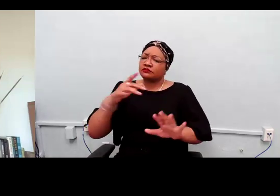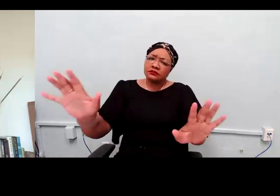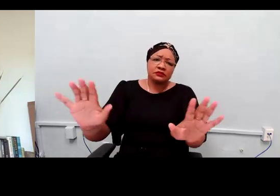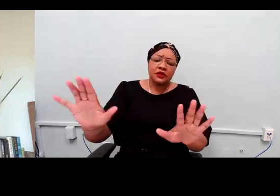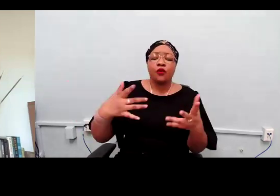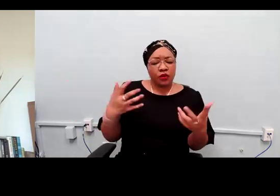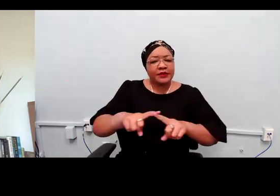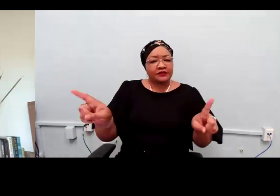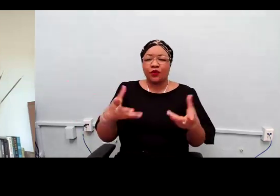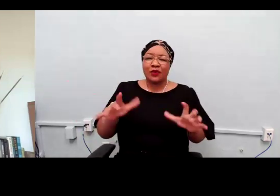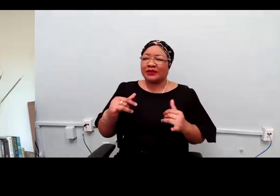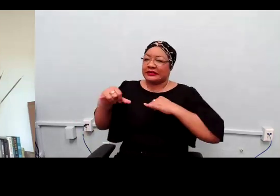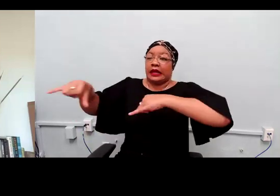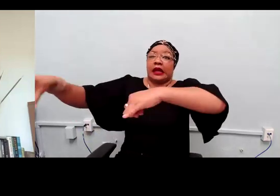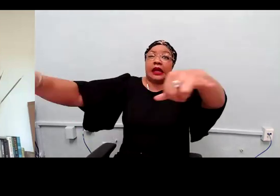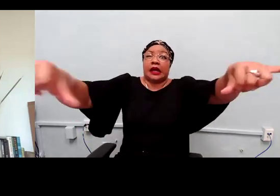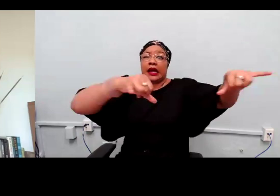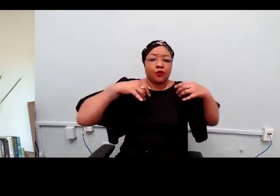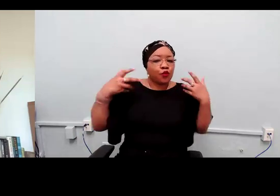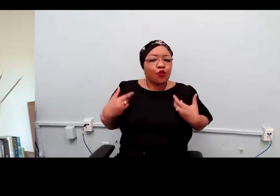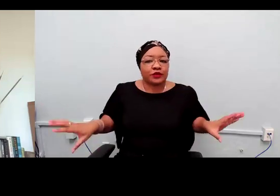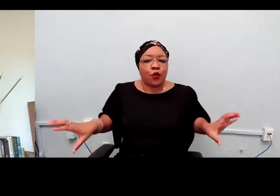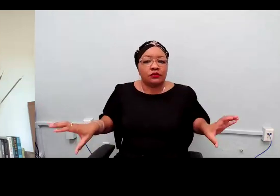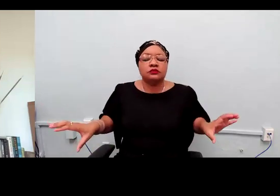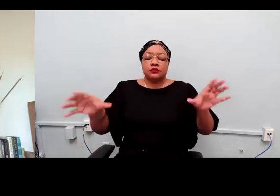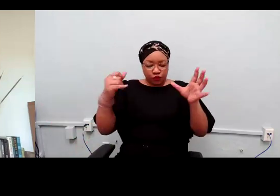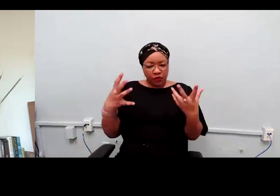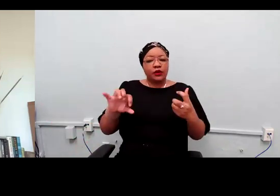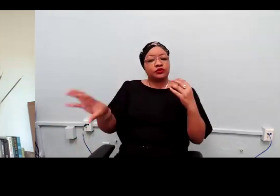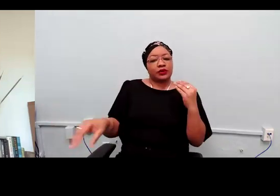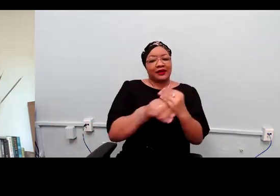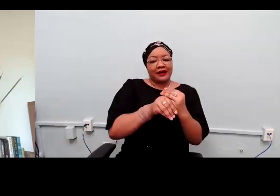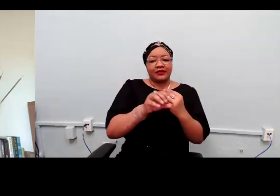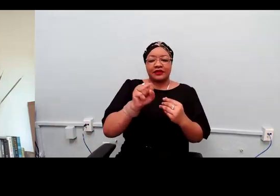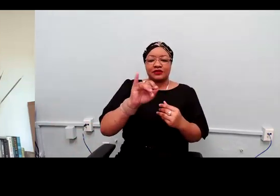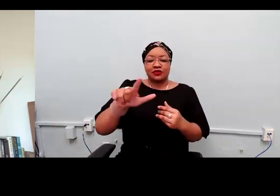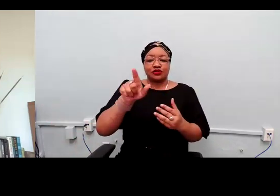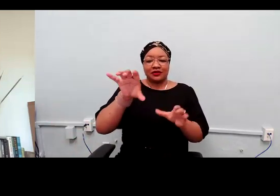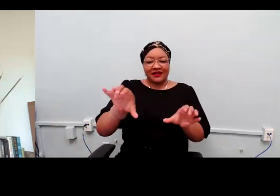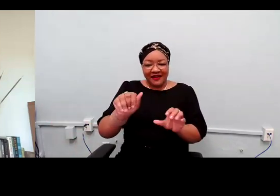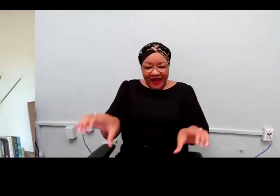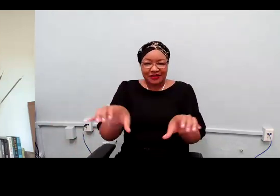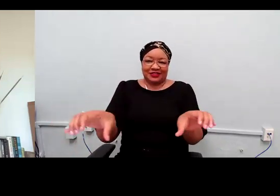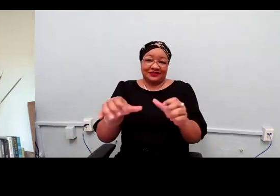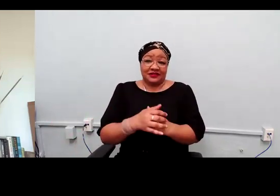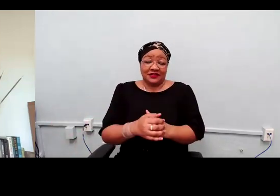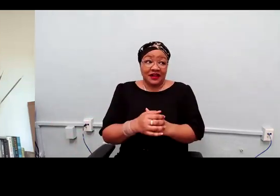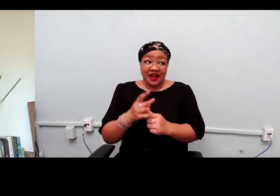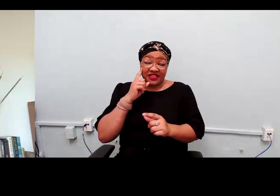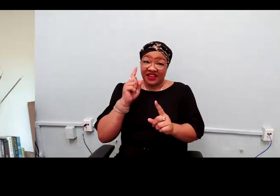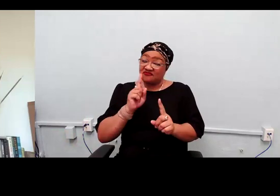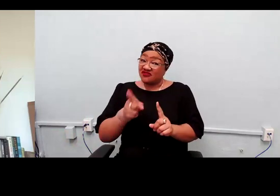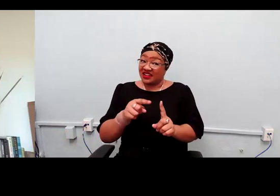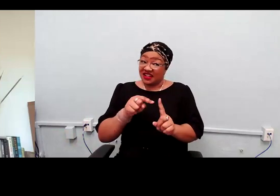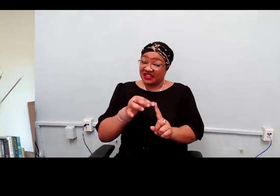be like every other creative writing program. So it was then, and I believe it still is, the only one in the nation that has